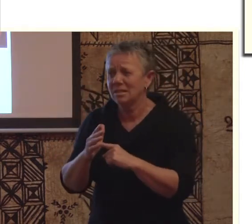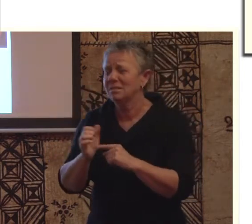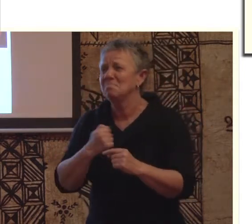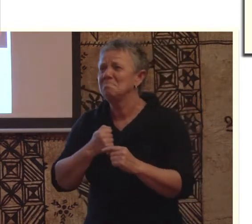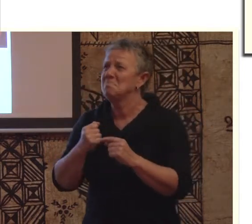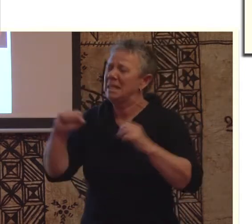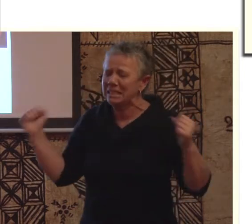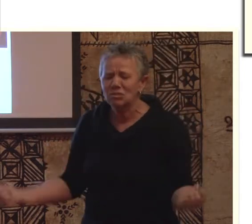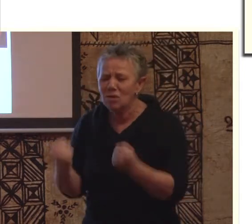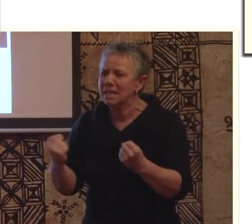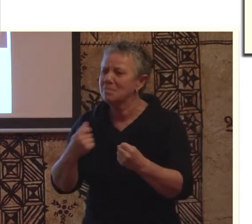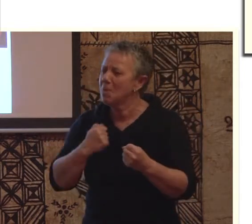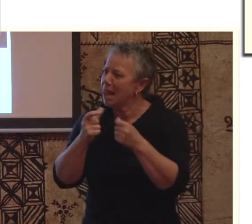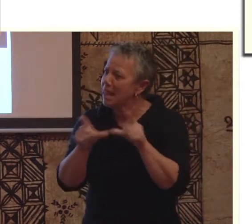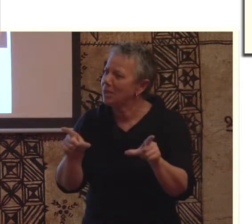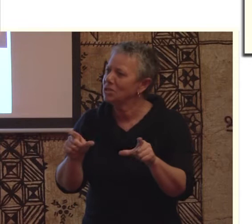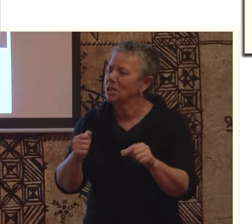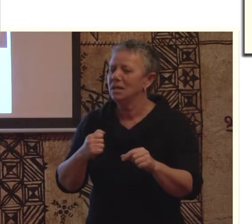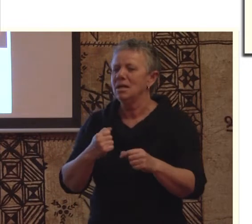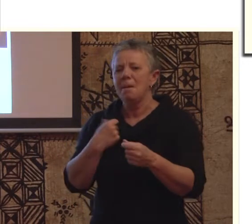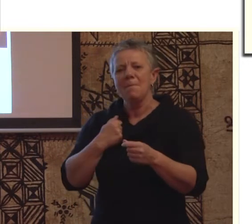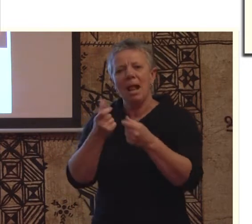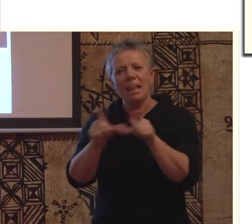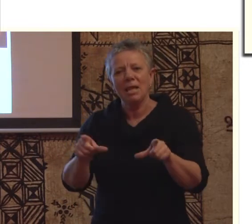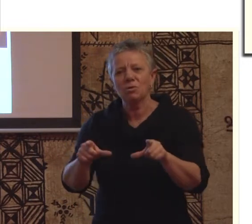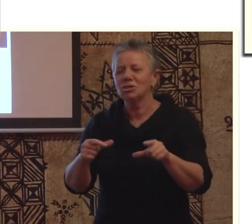is my strength, my precious treasure,